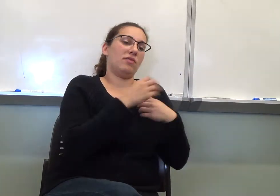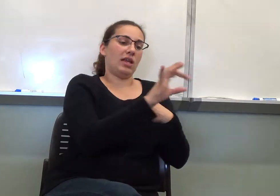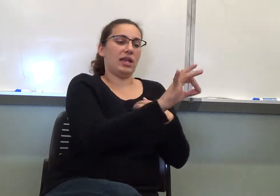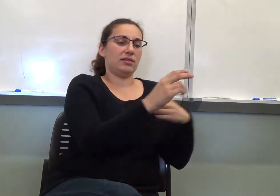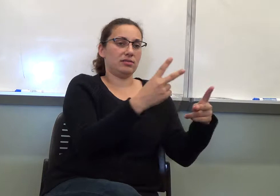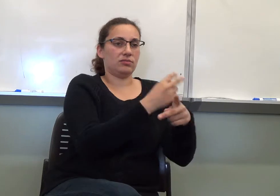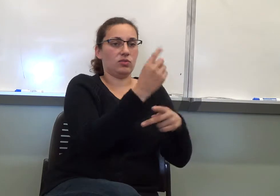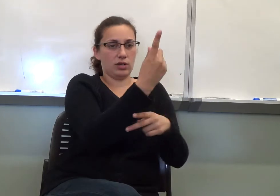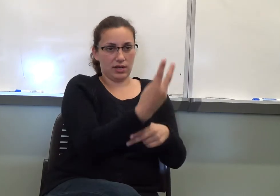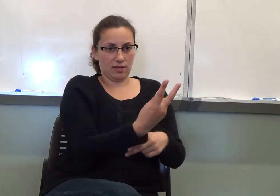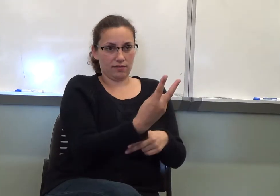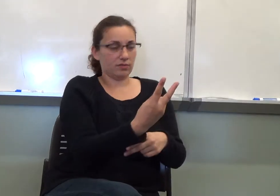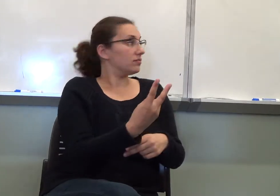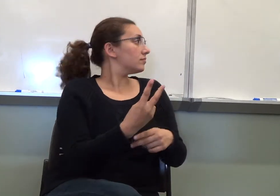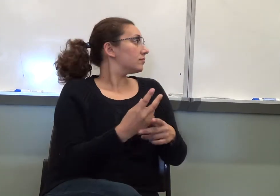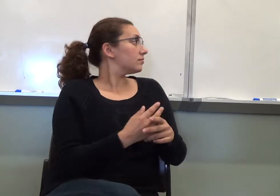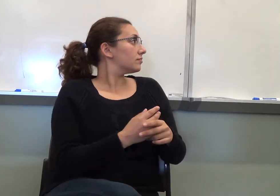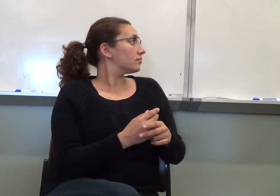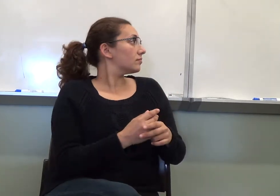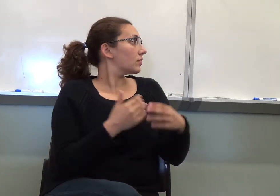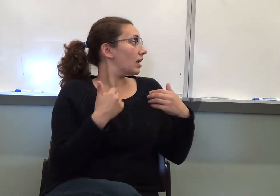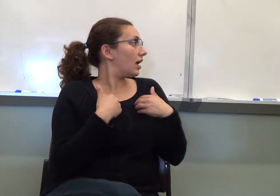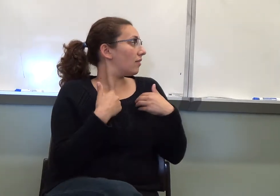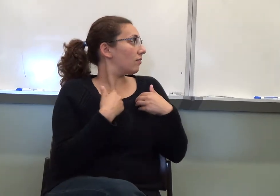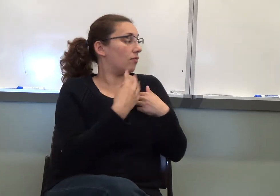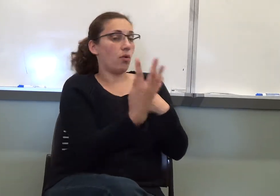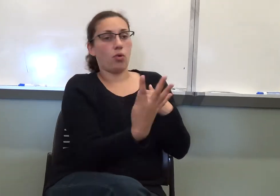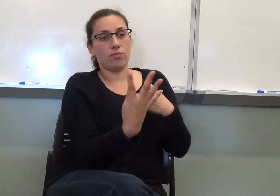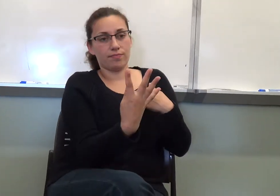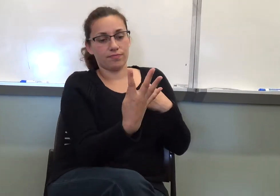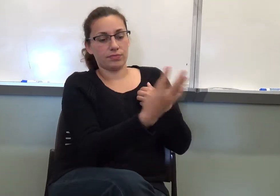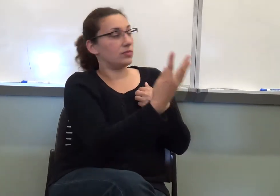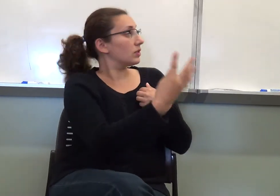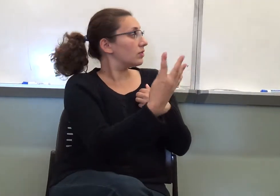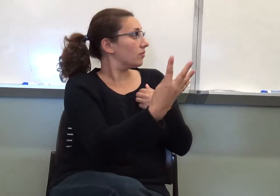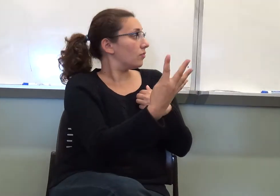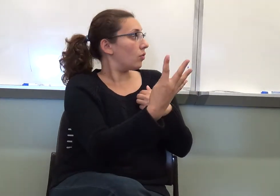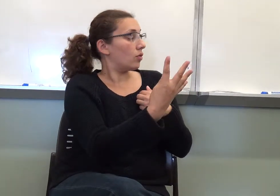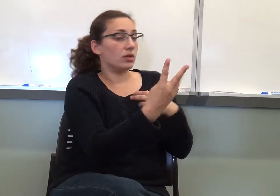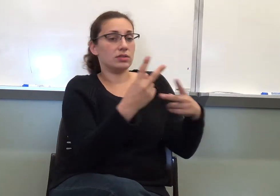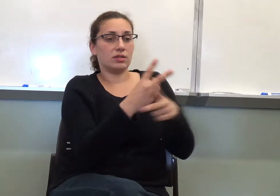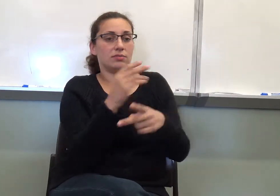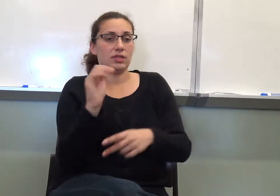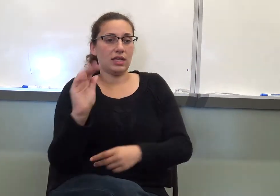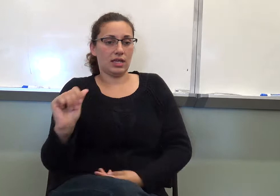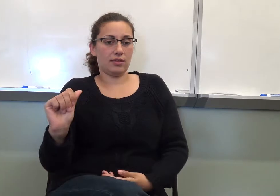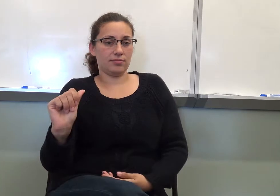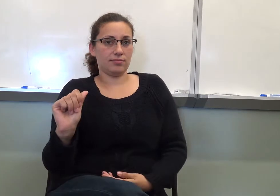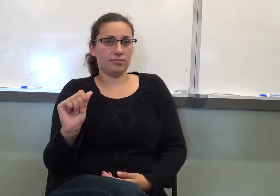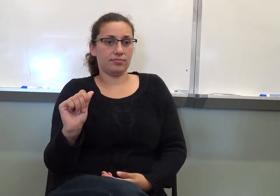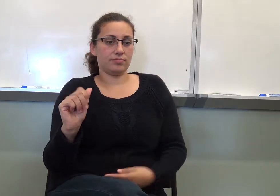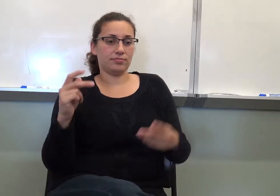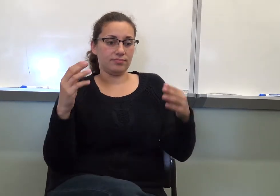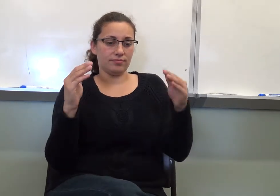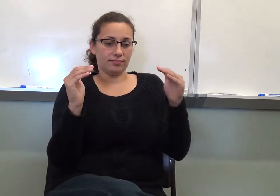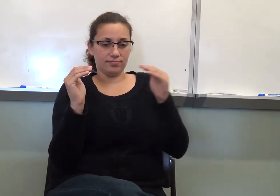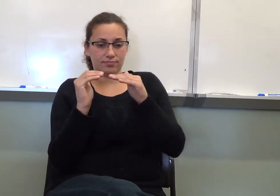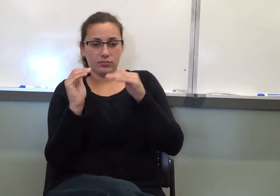That gives you a 1 there, it gives you a 4 there. So you've got 4 times A, and that is the associative property.